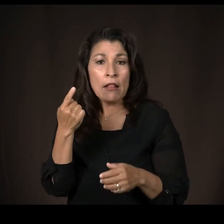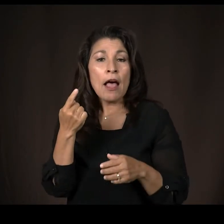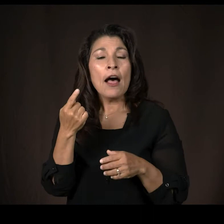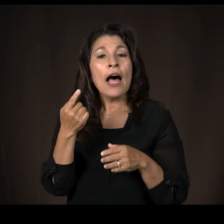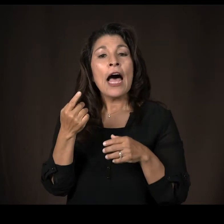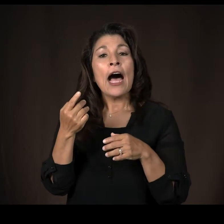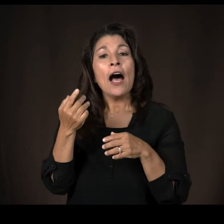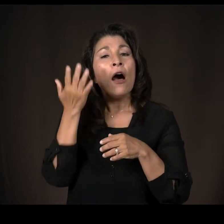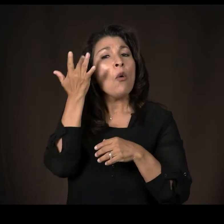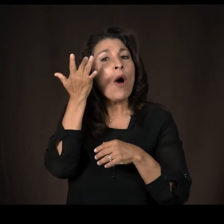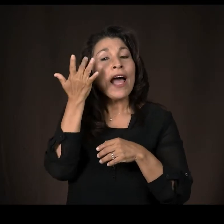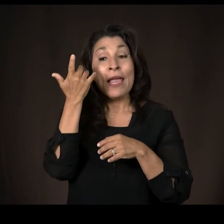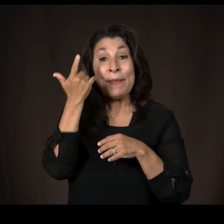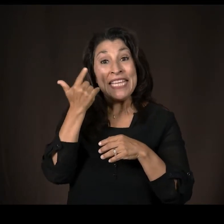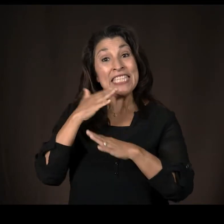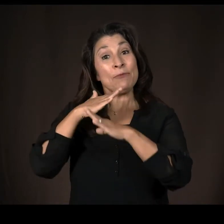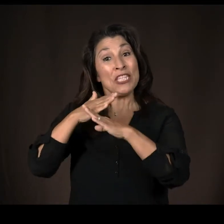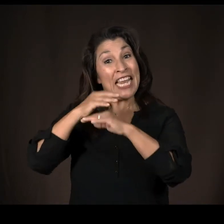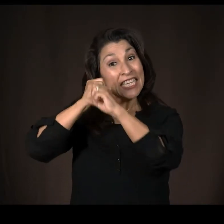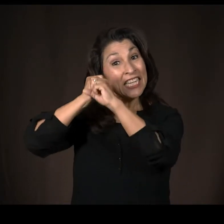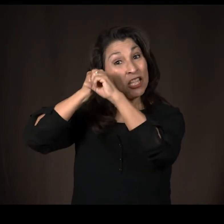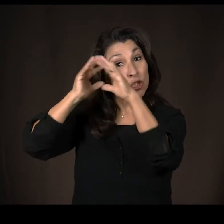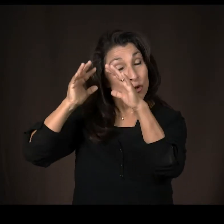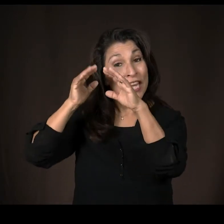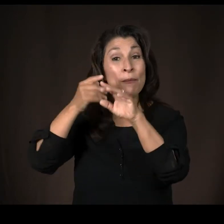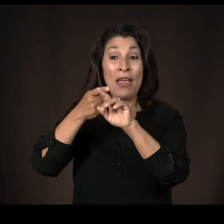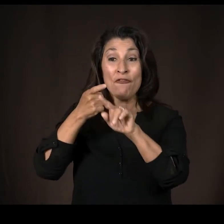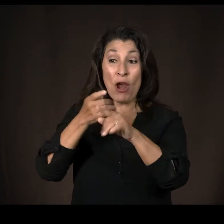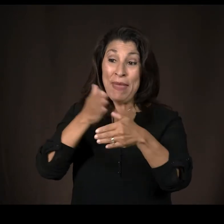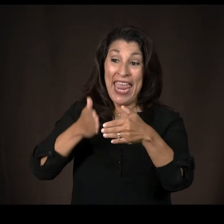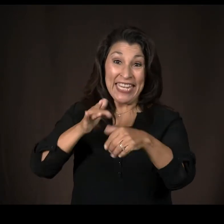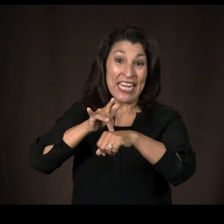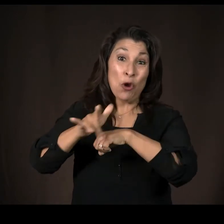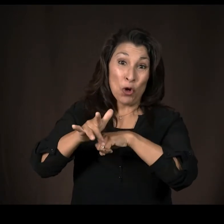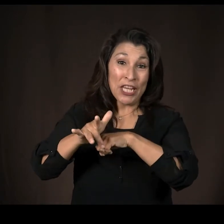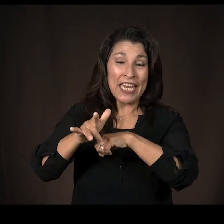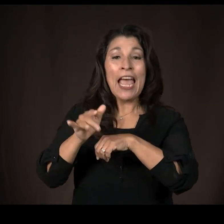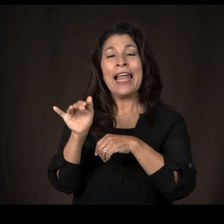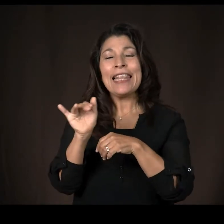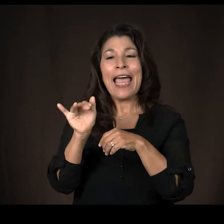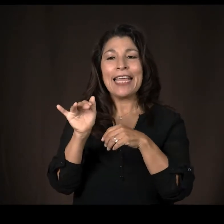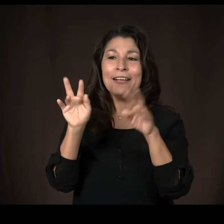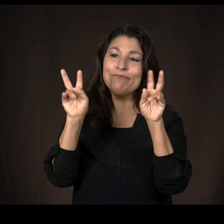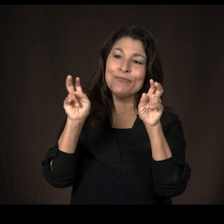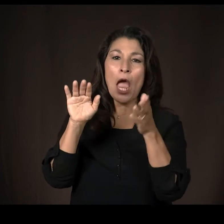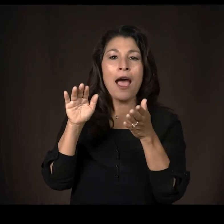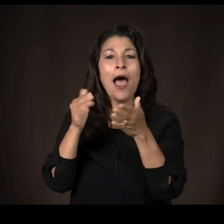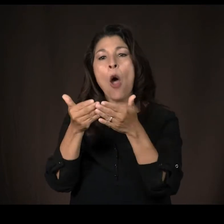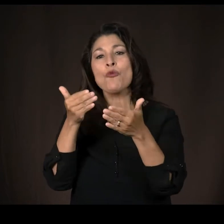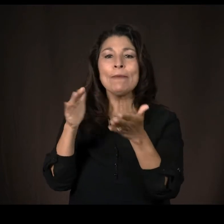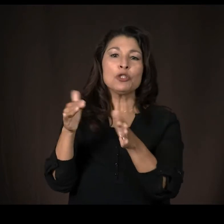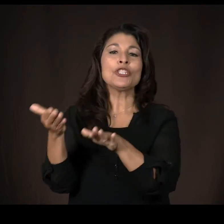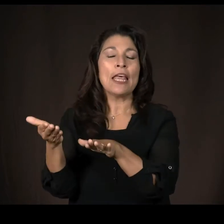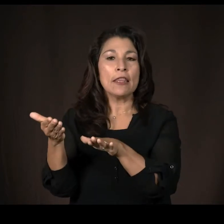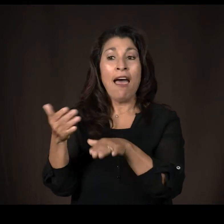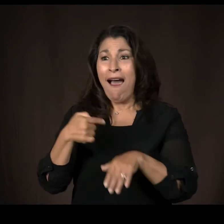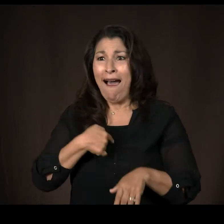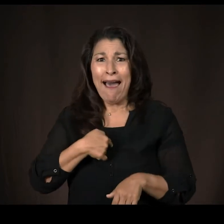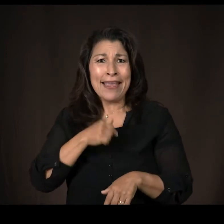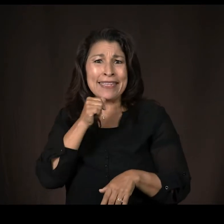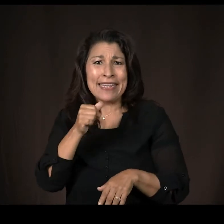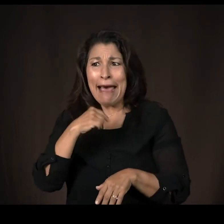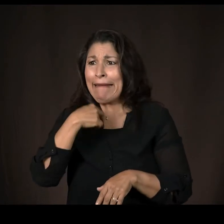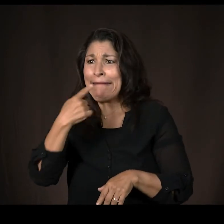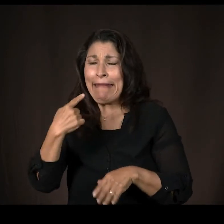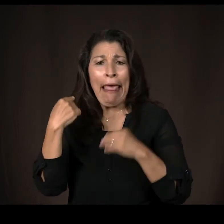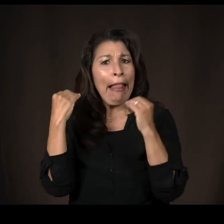He's protecting the dream from premature death. Verse 12, he said, I had not told anyone what God had